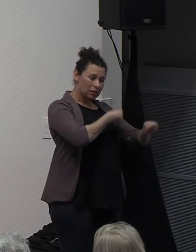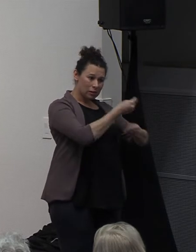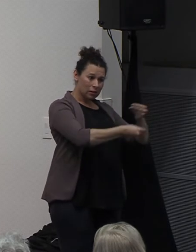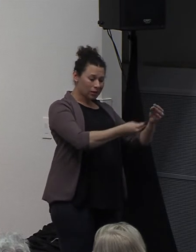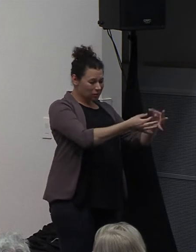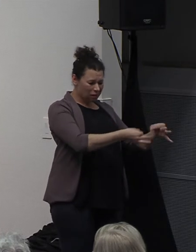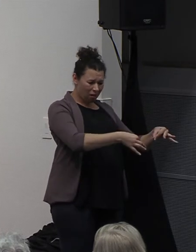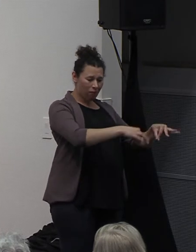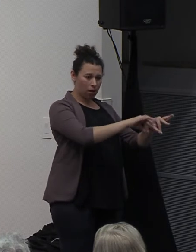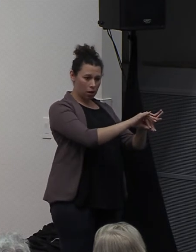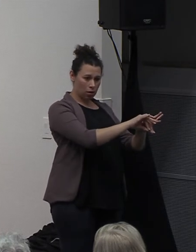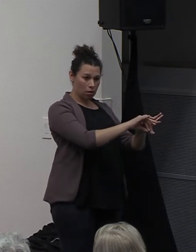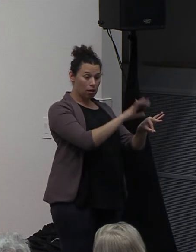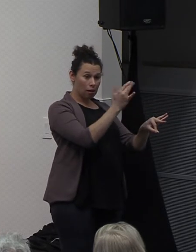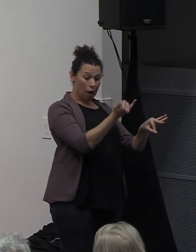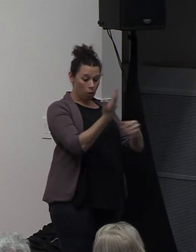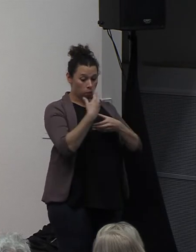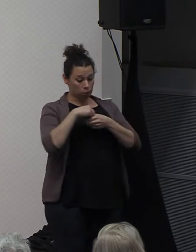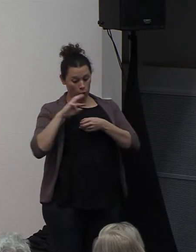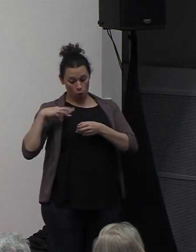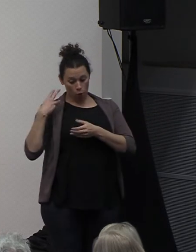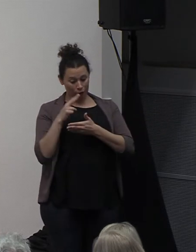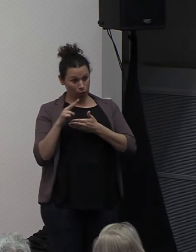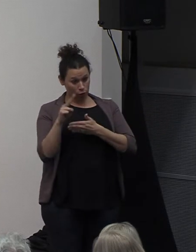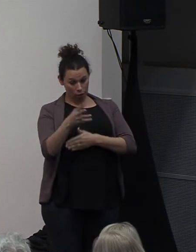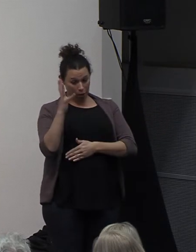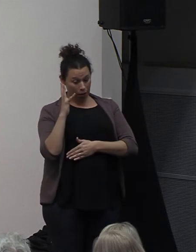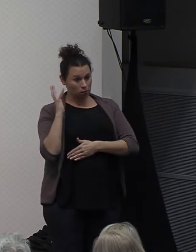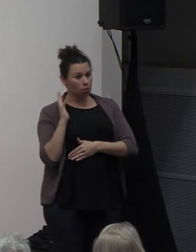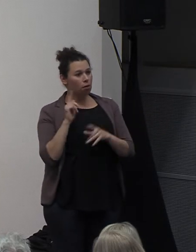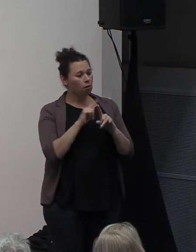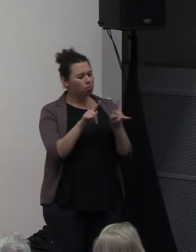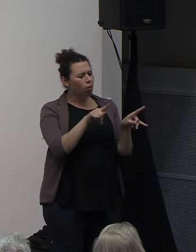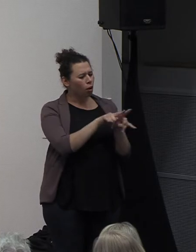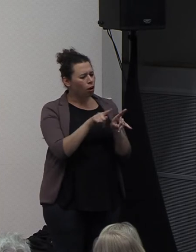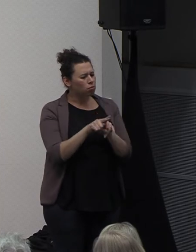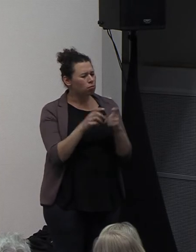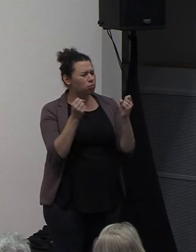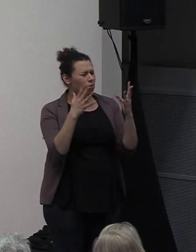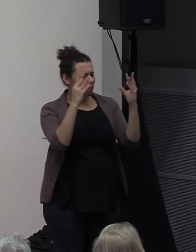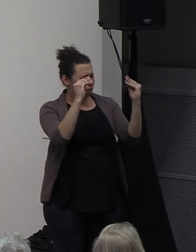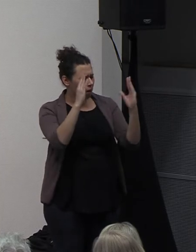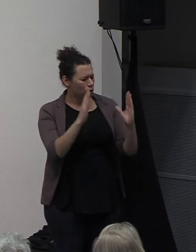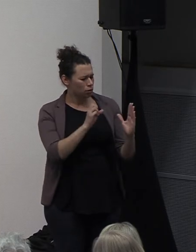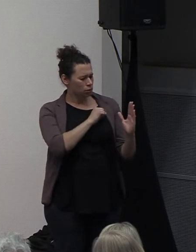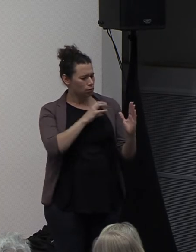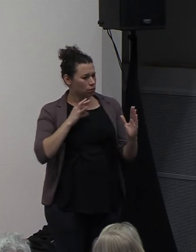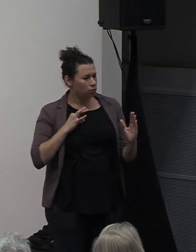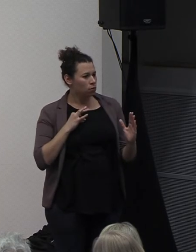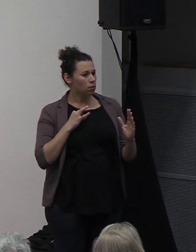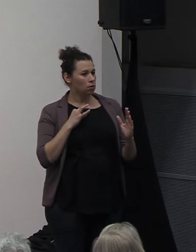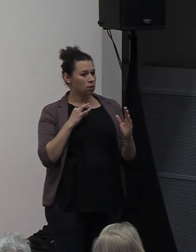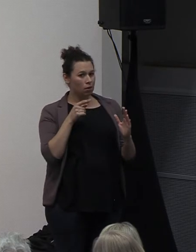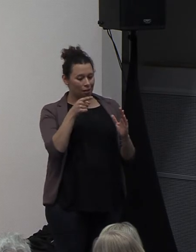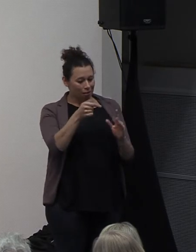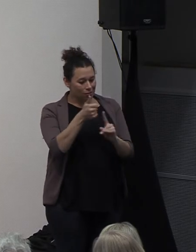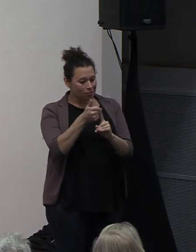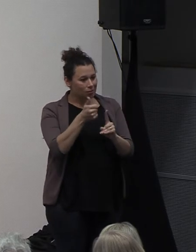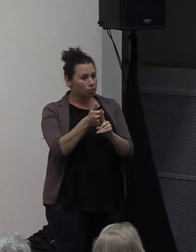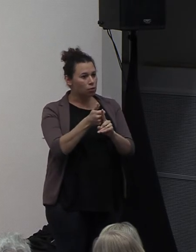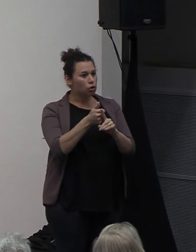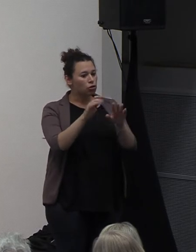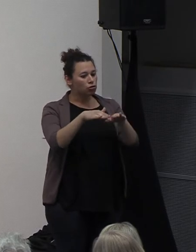Washington University's past. For a number of our current faculty and students are children, grandchildren,